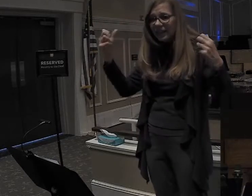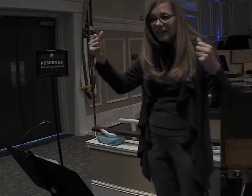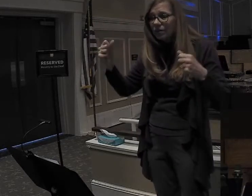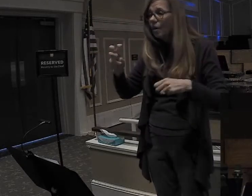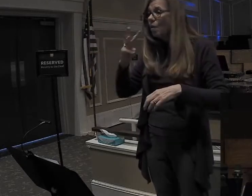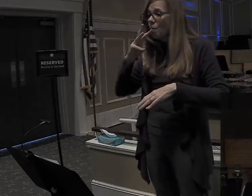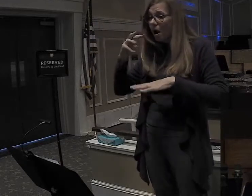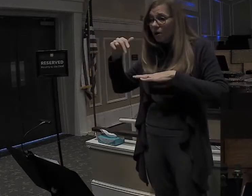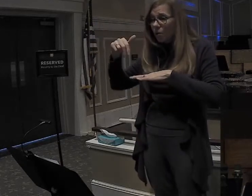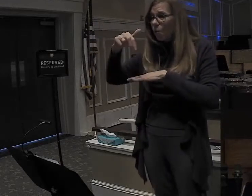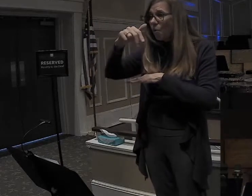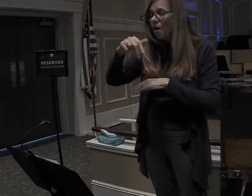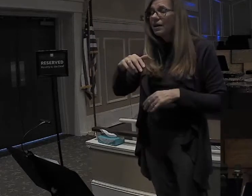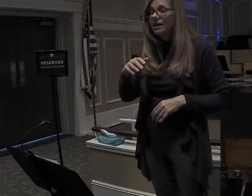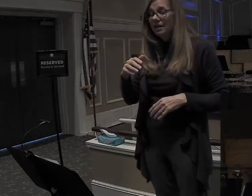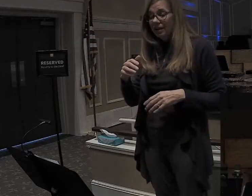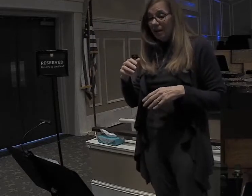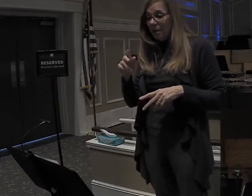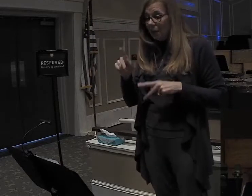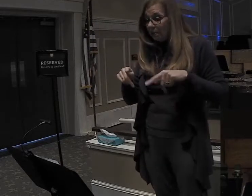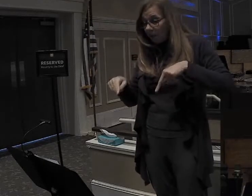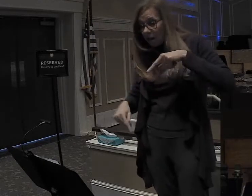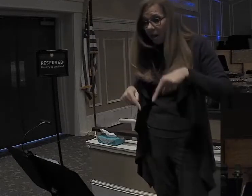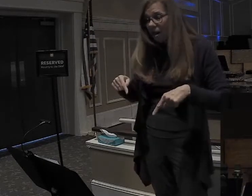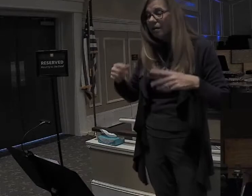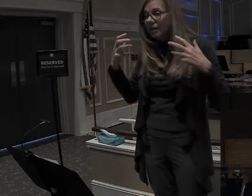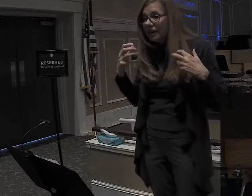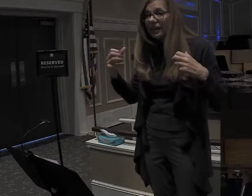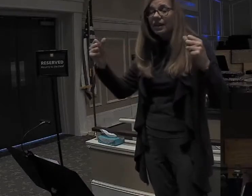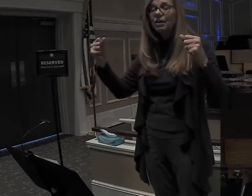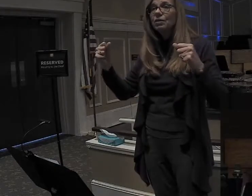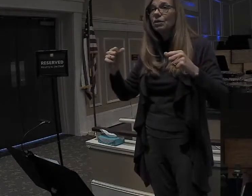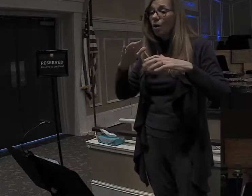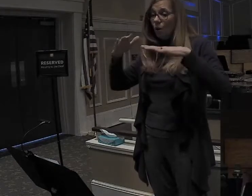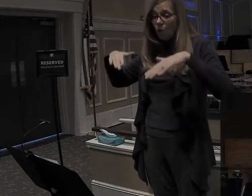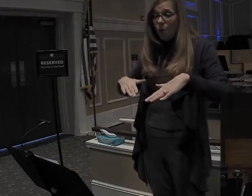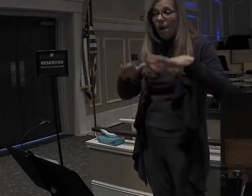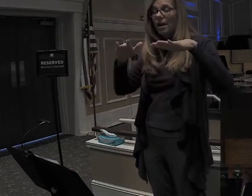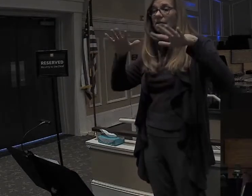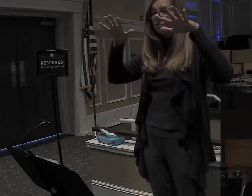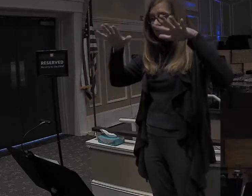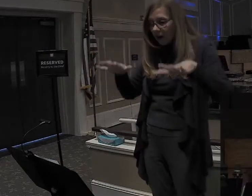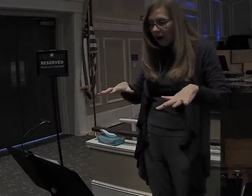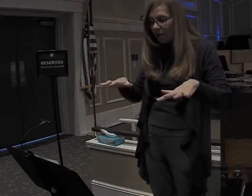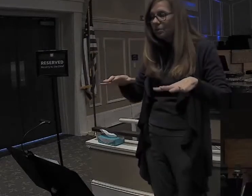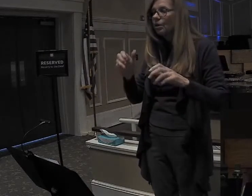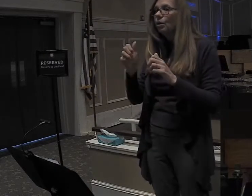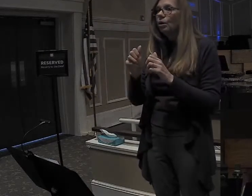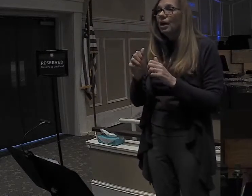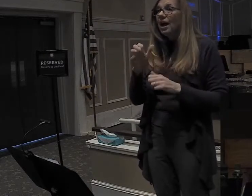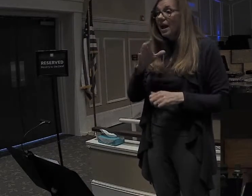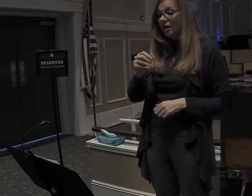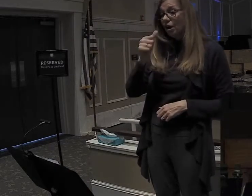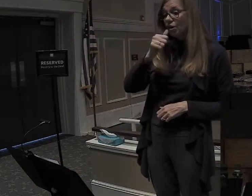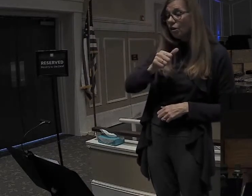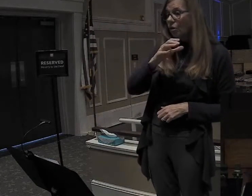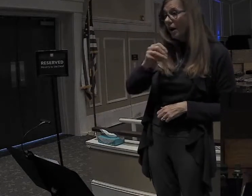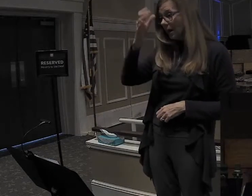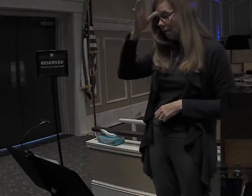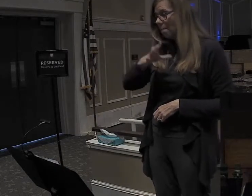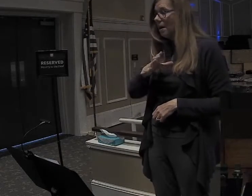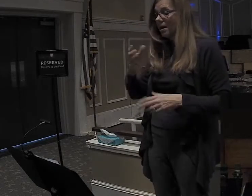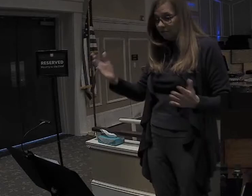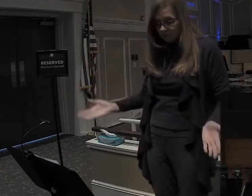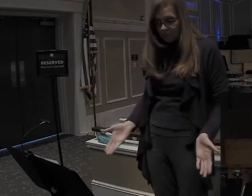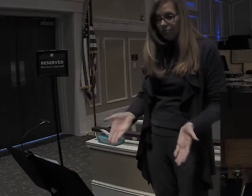water. He healed the lame. He calms the winds and the waves with his very word. And he even brought a girl and a grown man